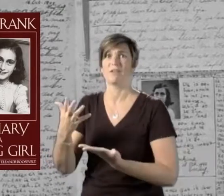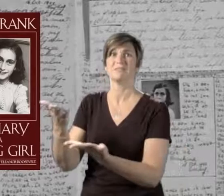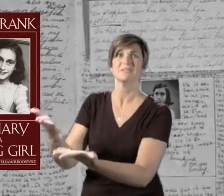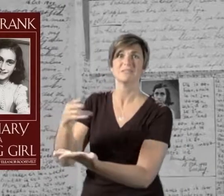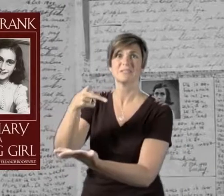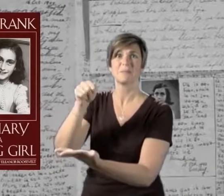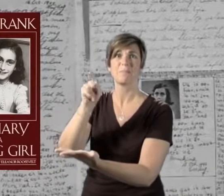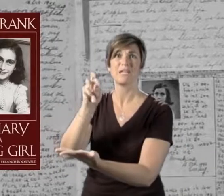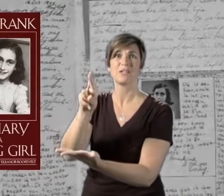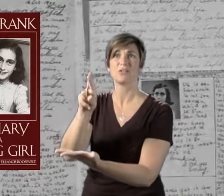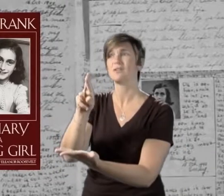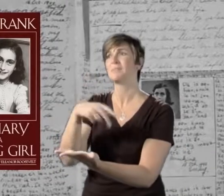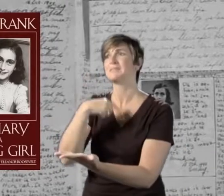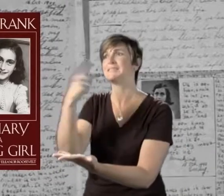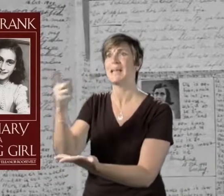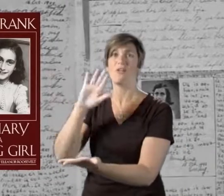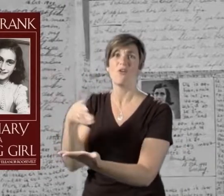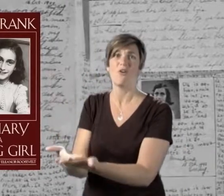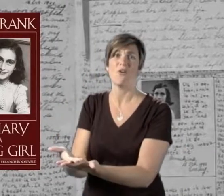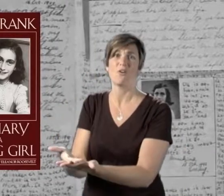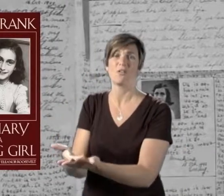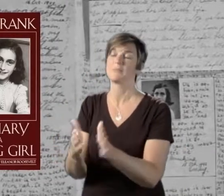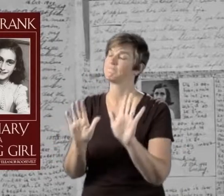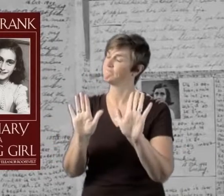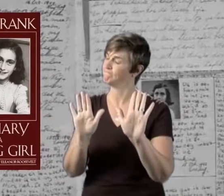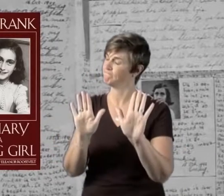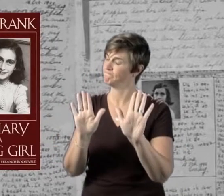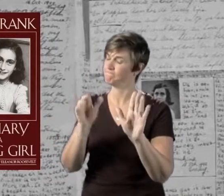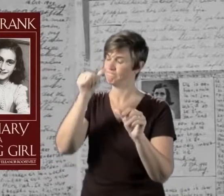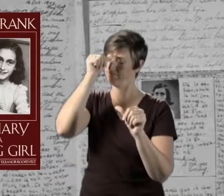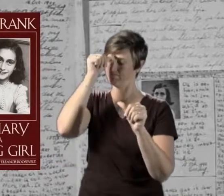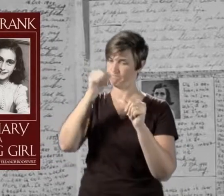But I know that the first to begin must be he.